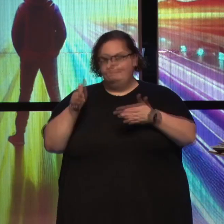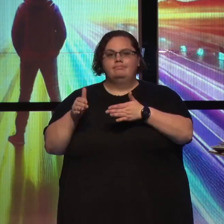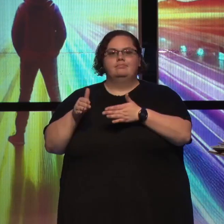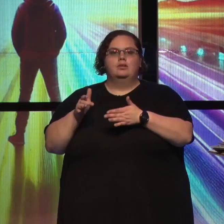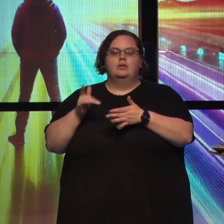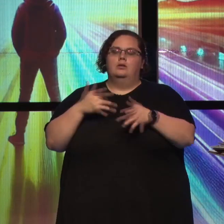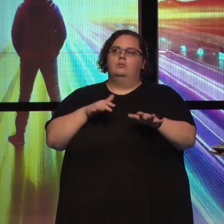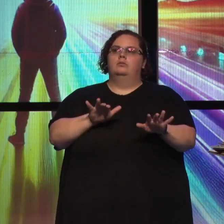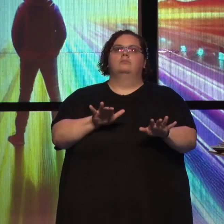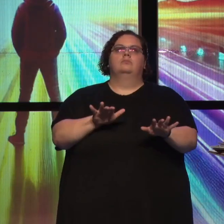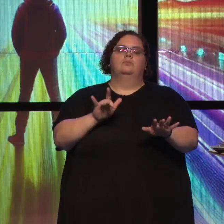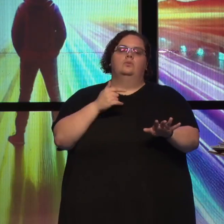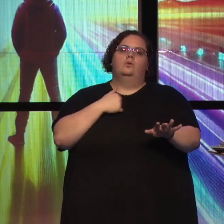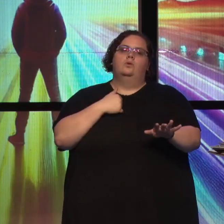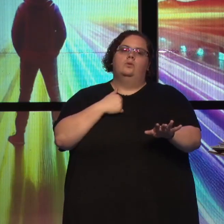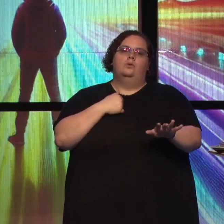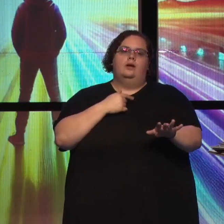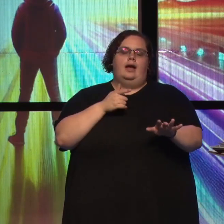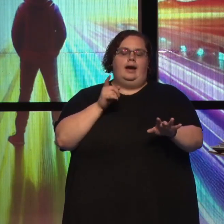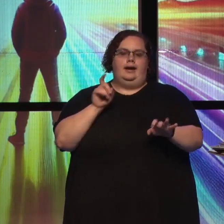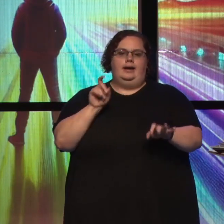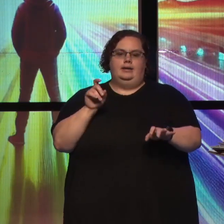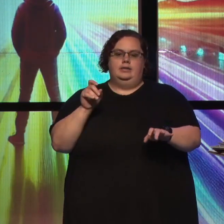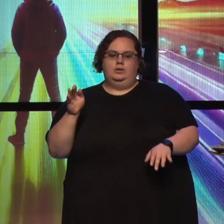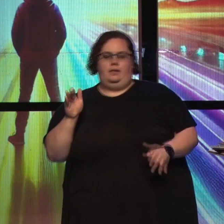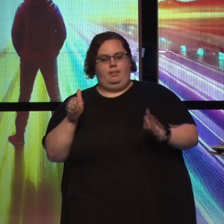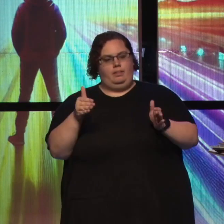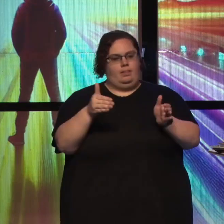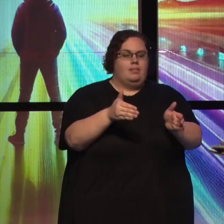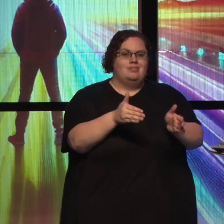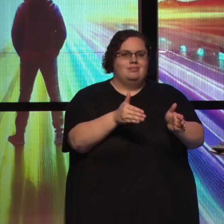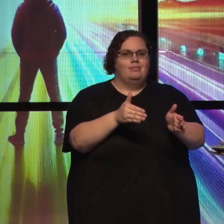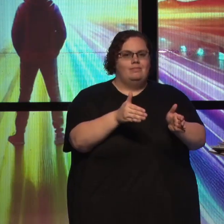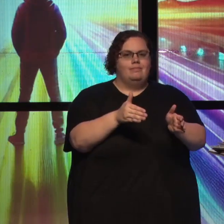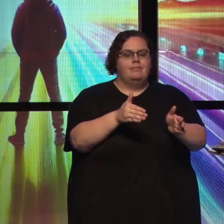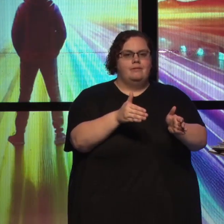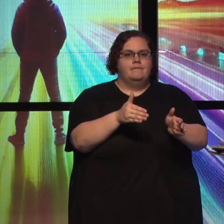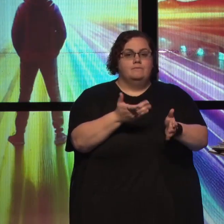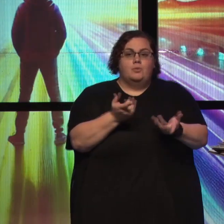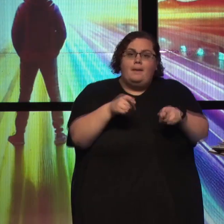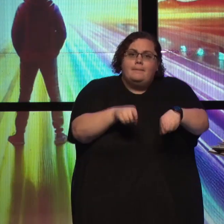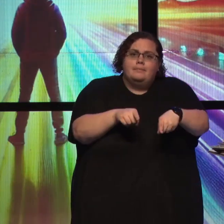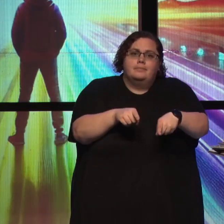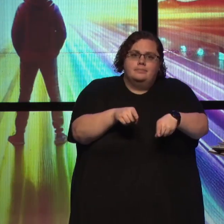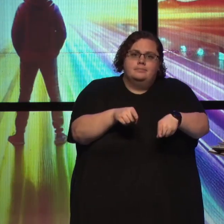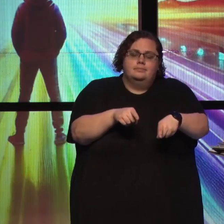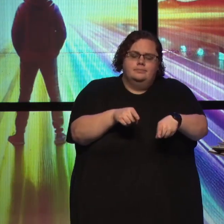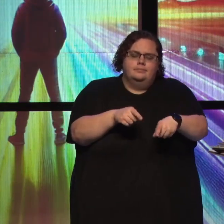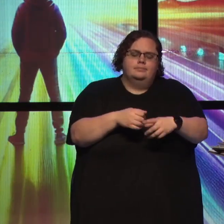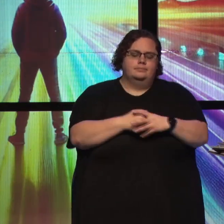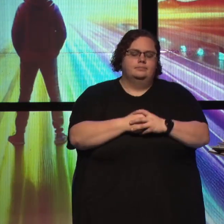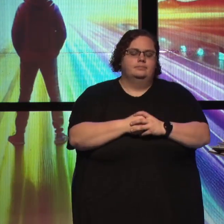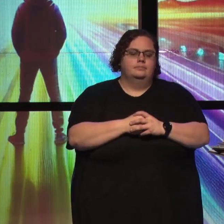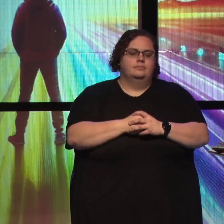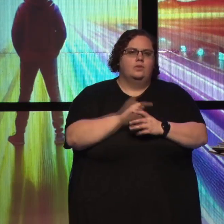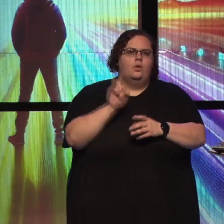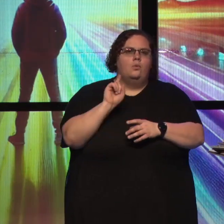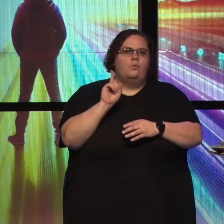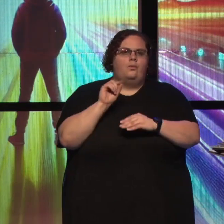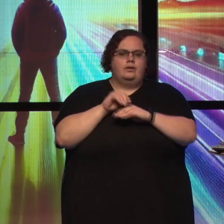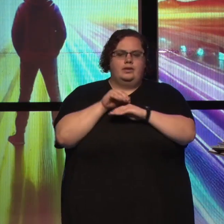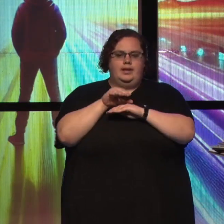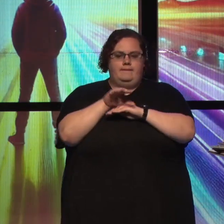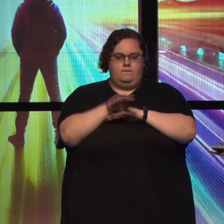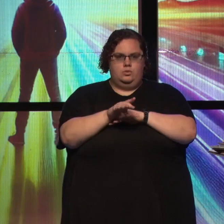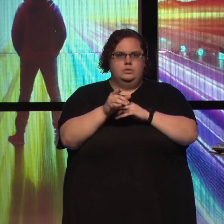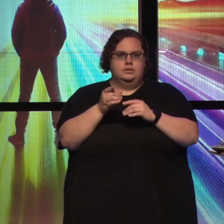off the peacemaking path with this person. I got to get myself back on it. So it happens. But where is the influence?